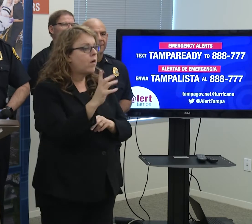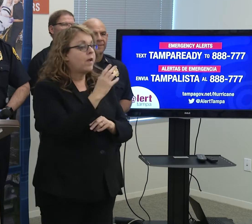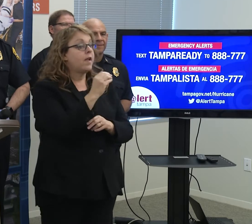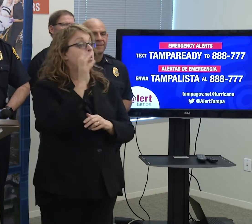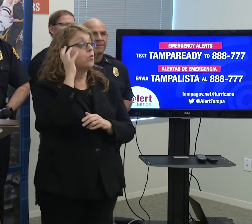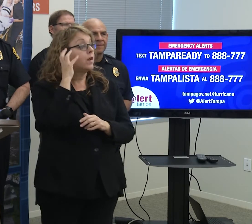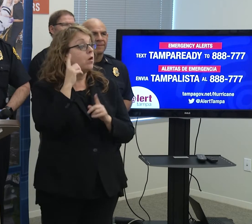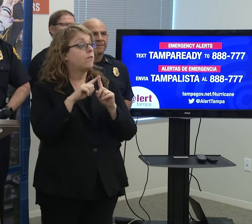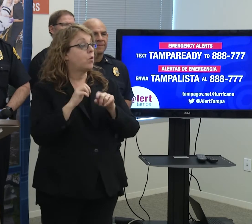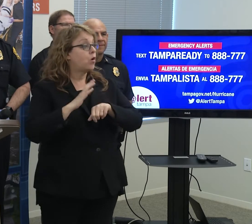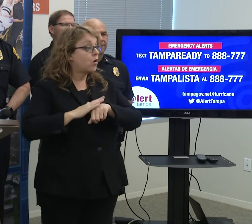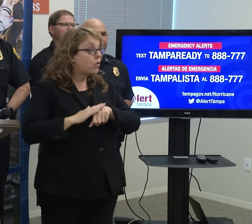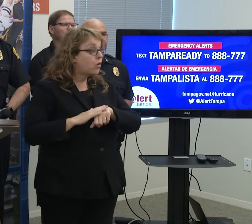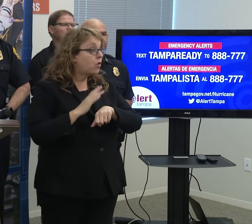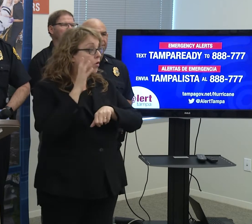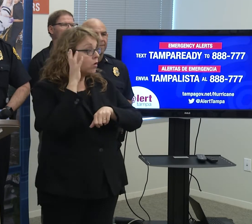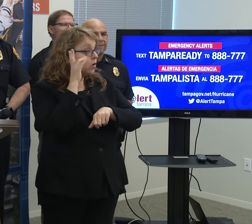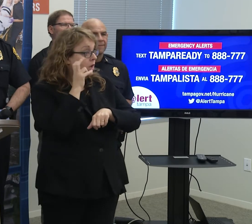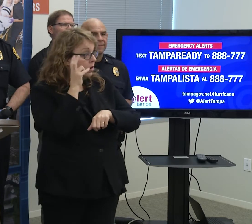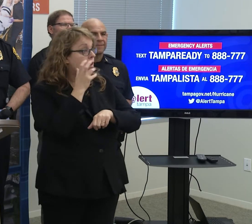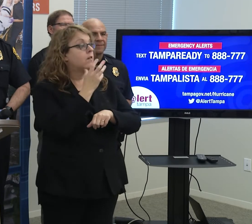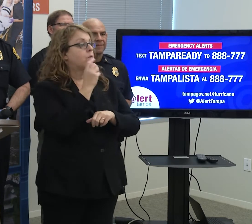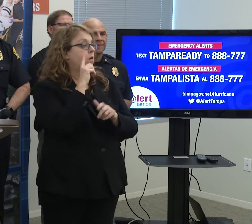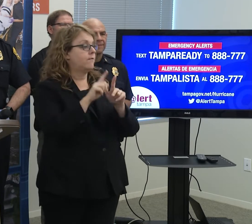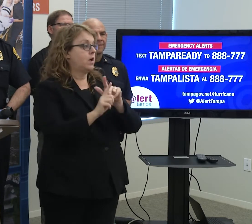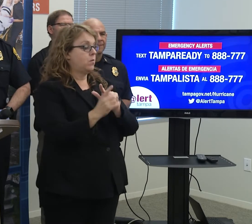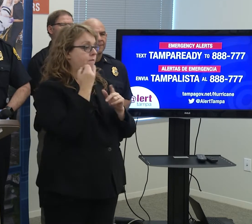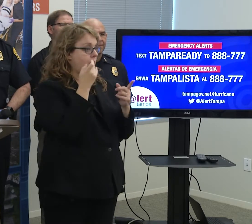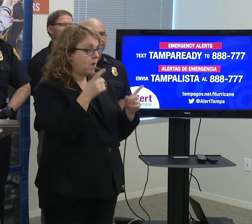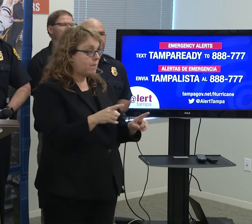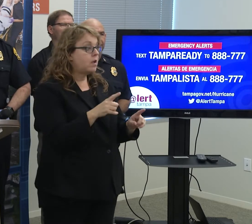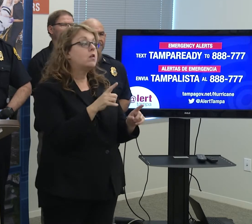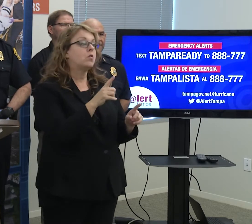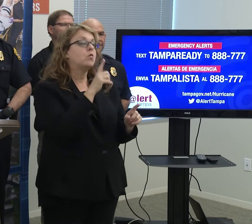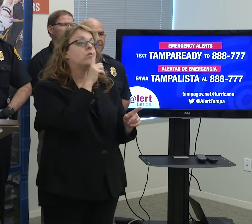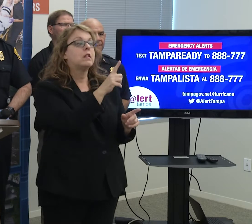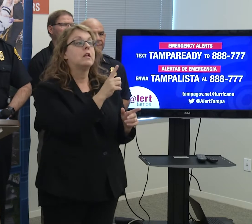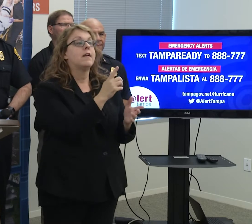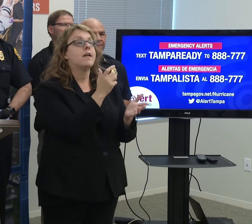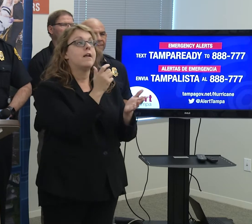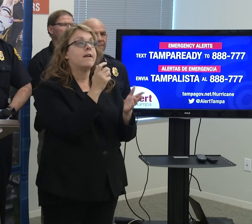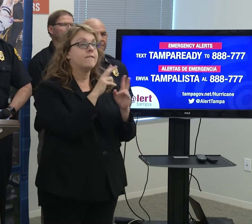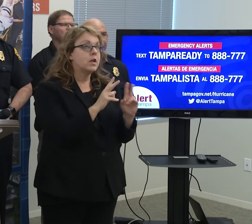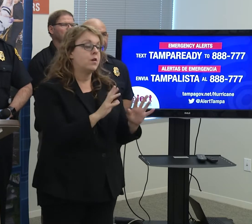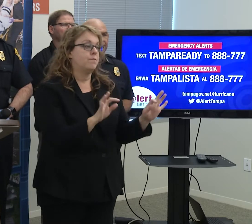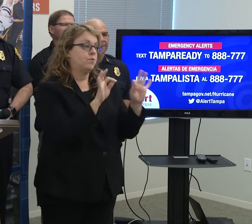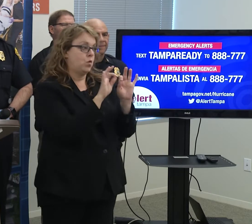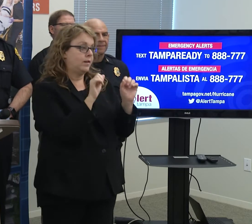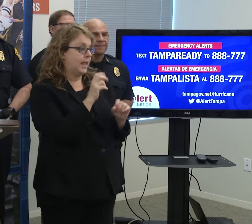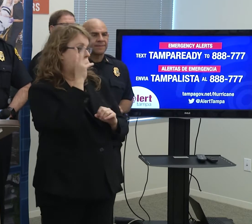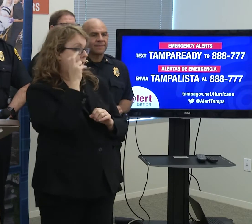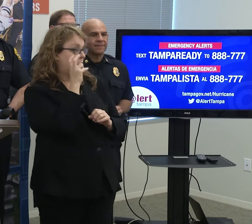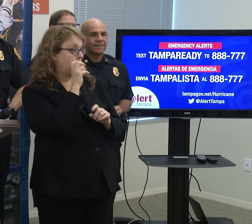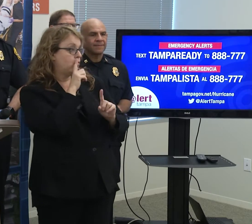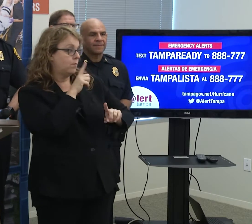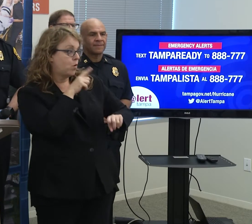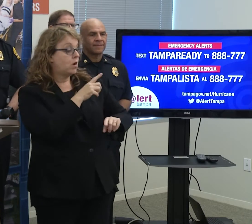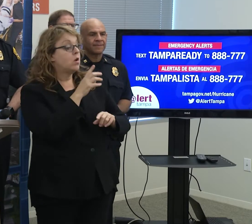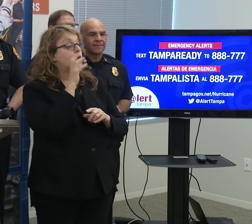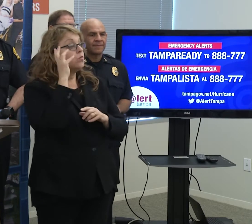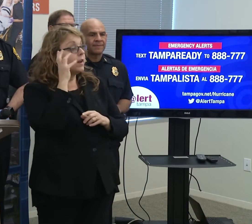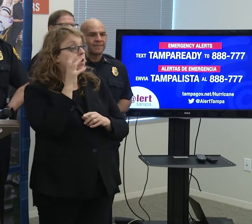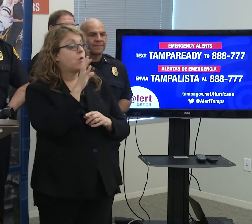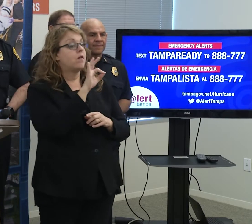for alerts and evacuations, if those come, would be a very, very important part of that.